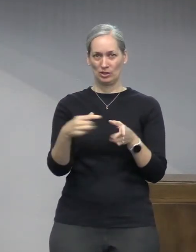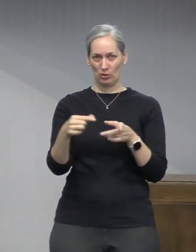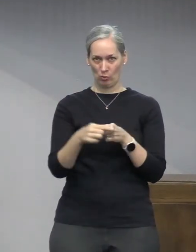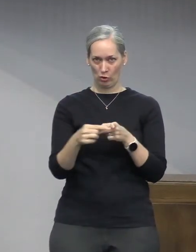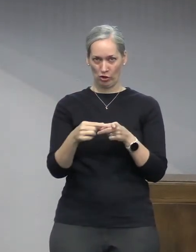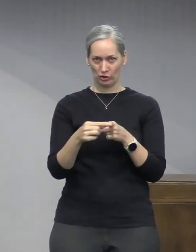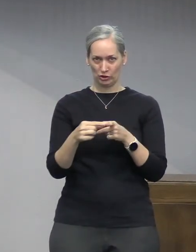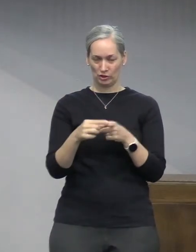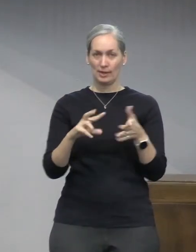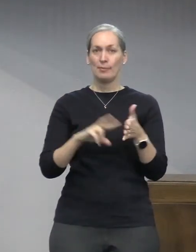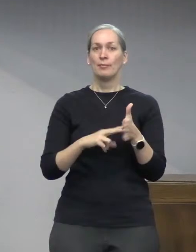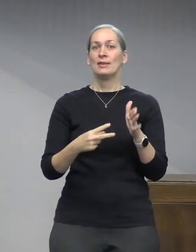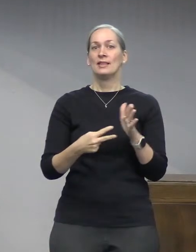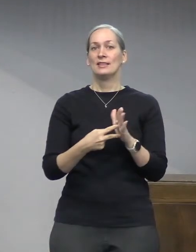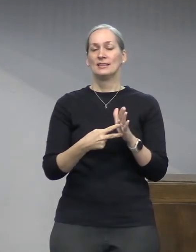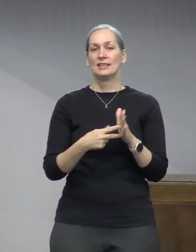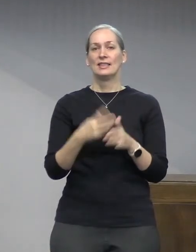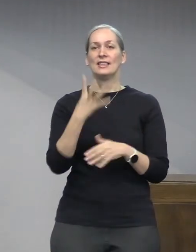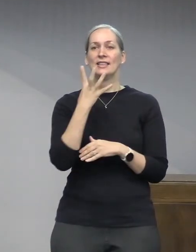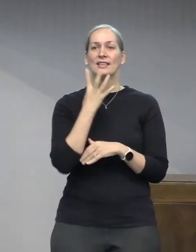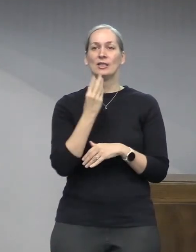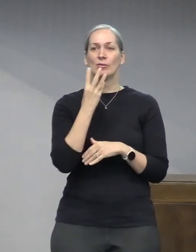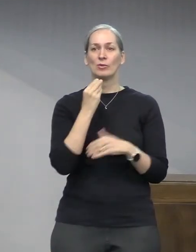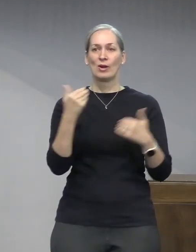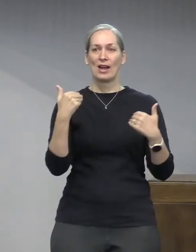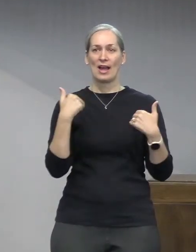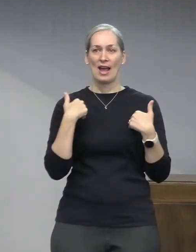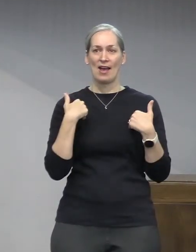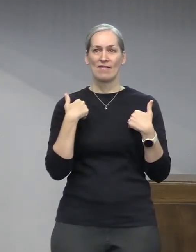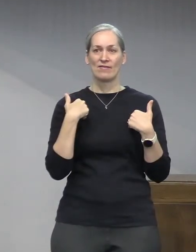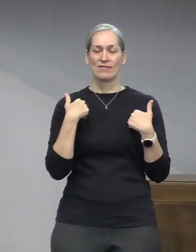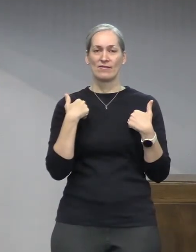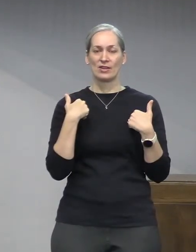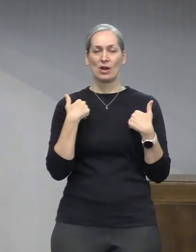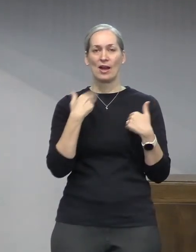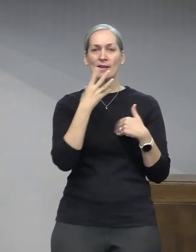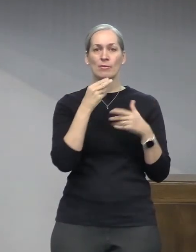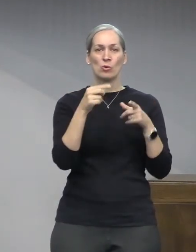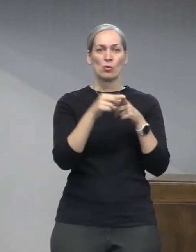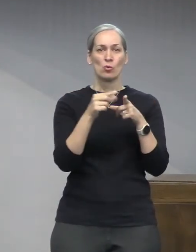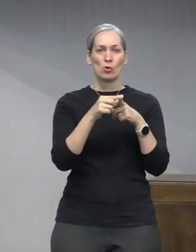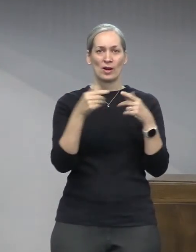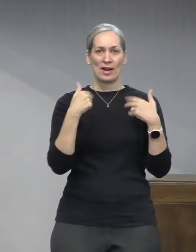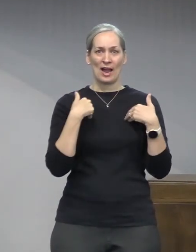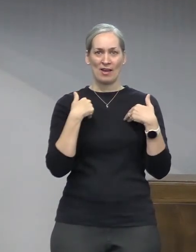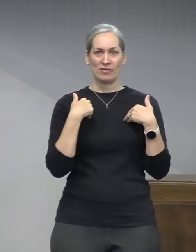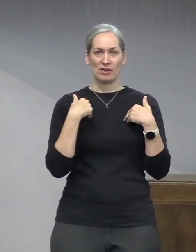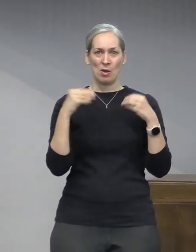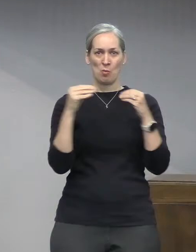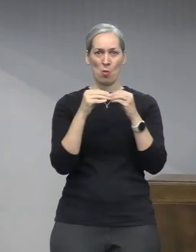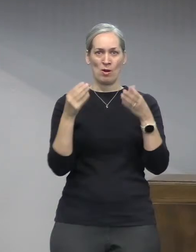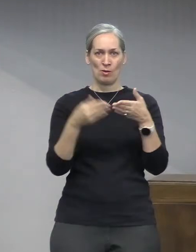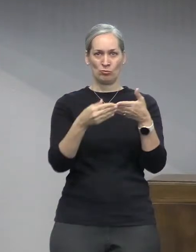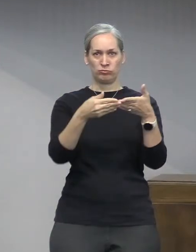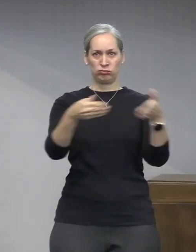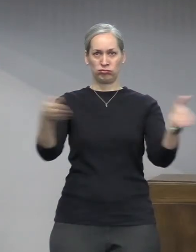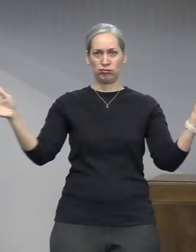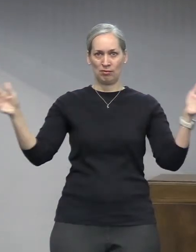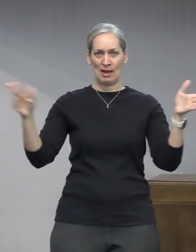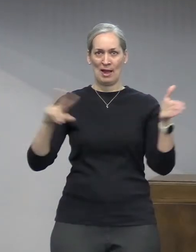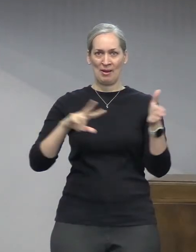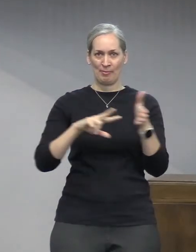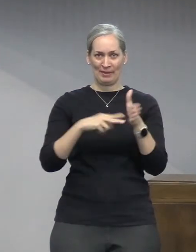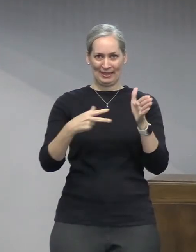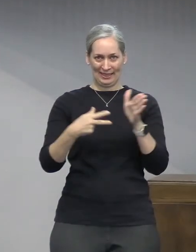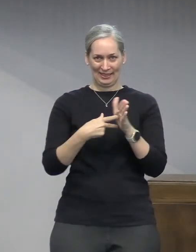means is Hebrew has a Hebrew word has a broader context. I think if